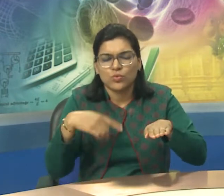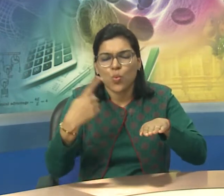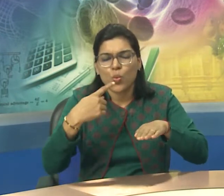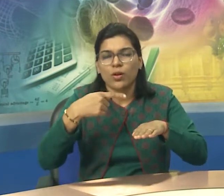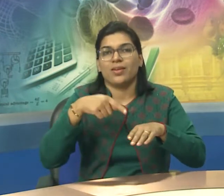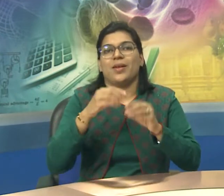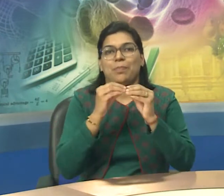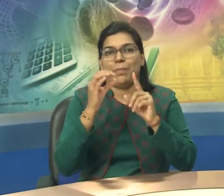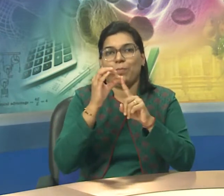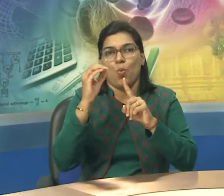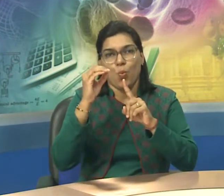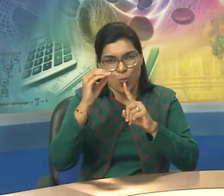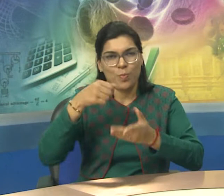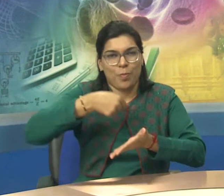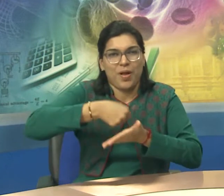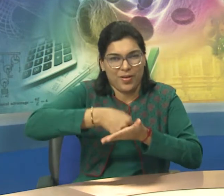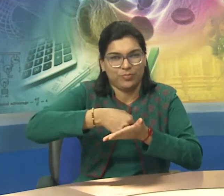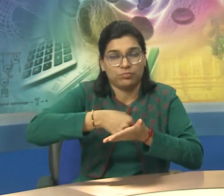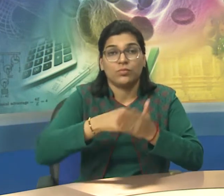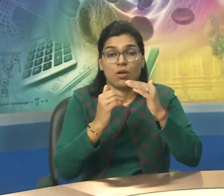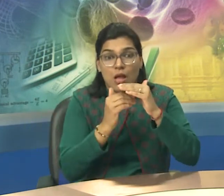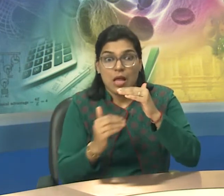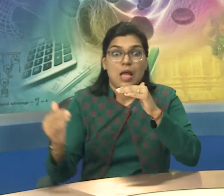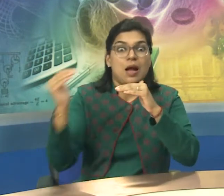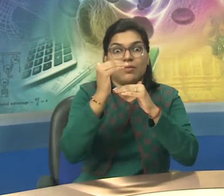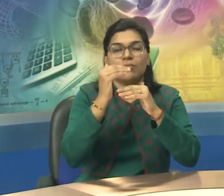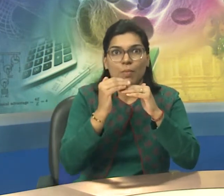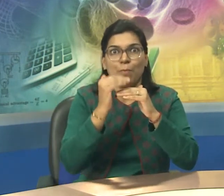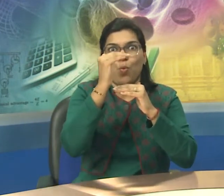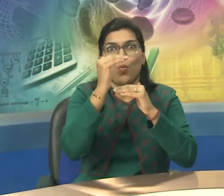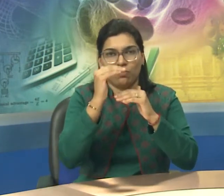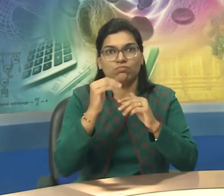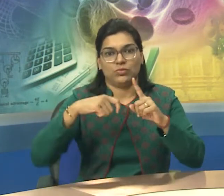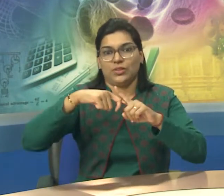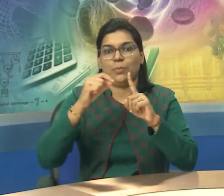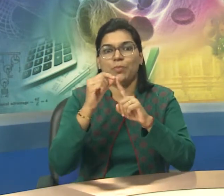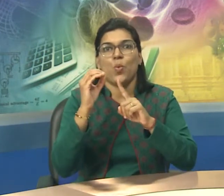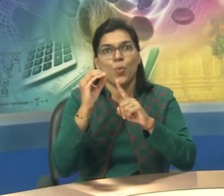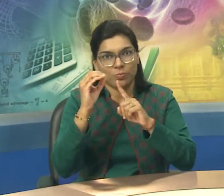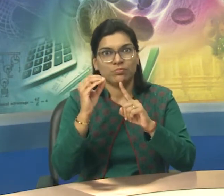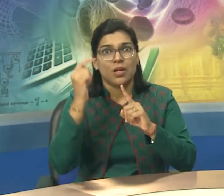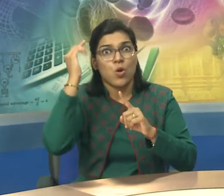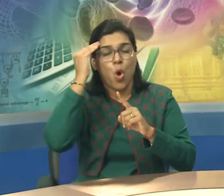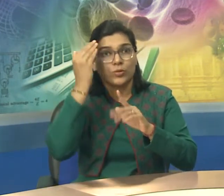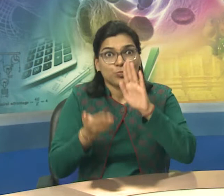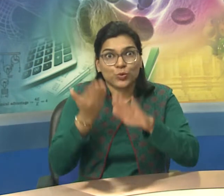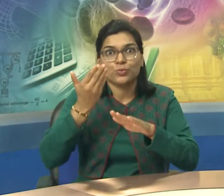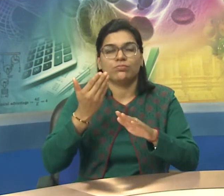It is being claimed that KPO is one step extension